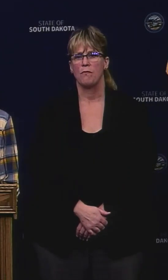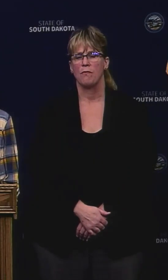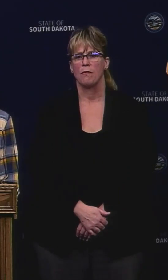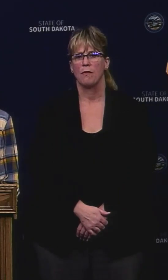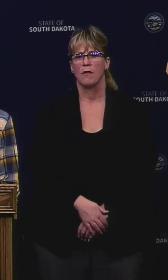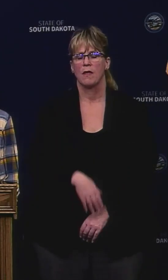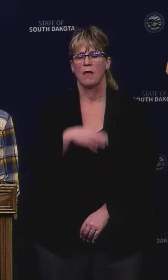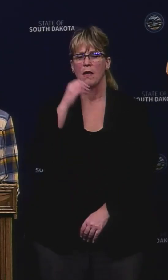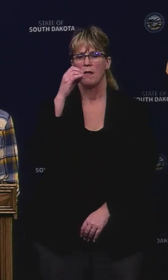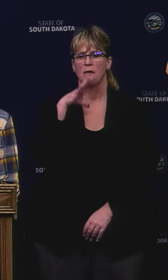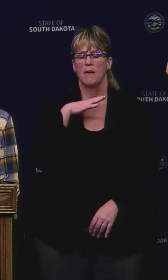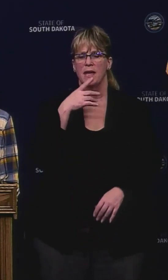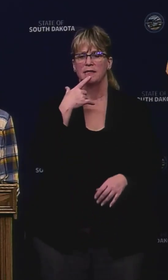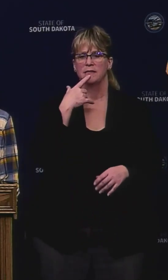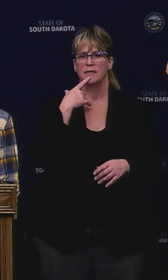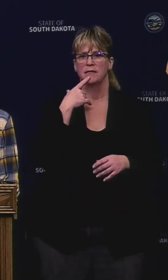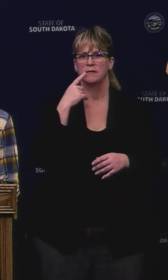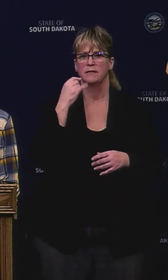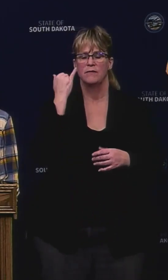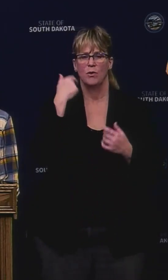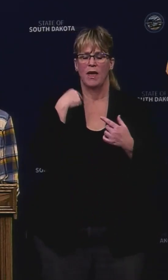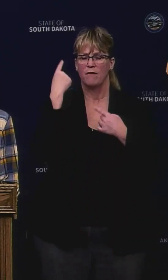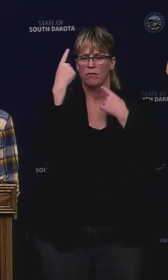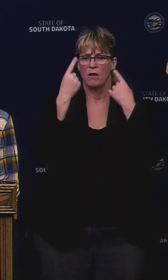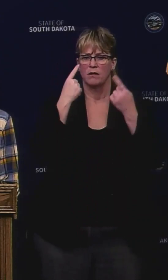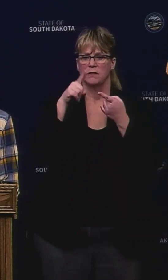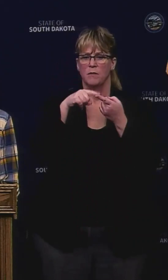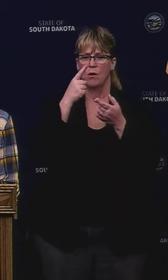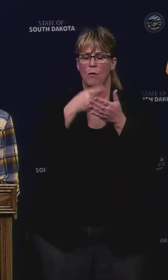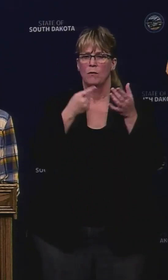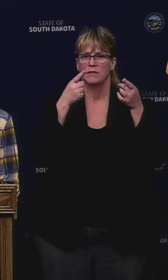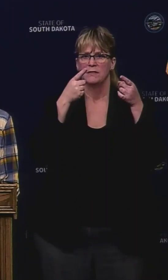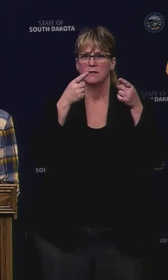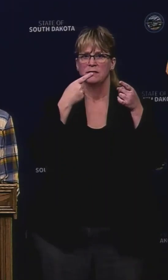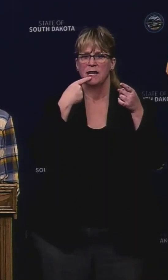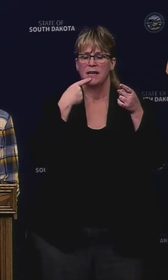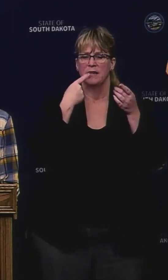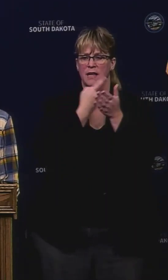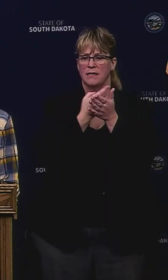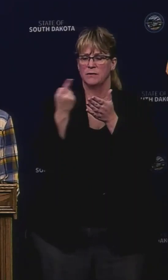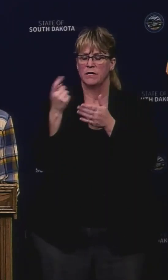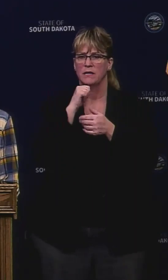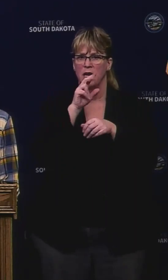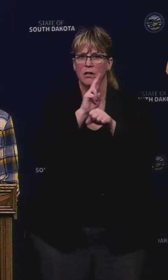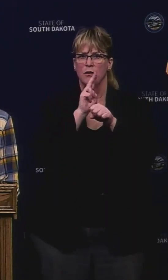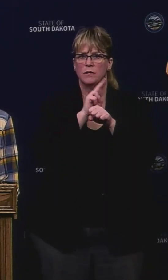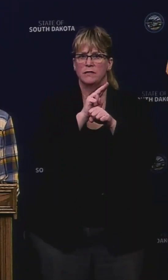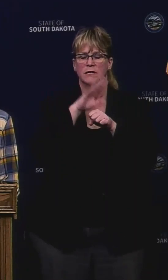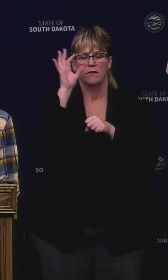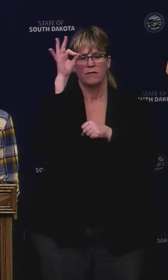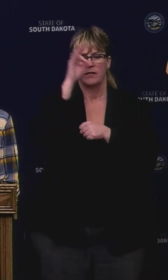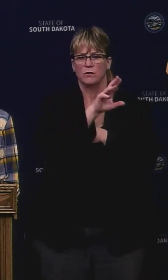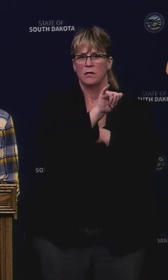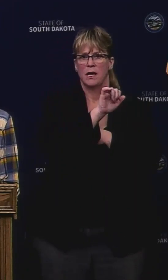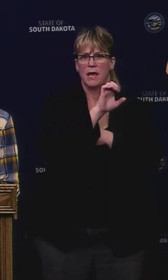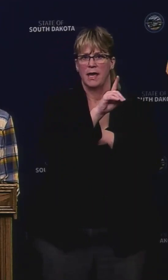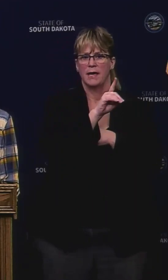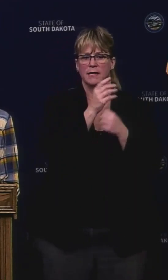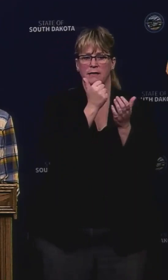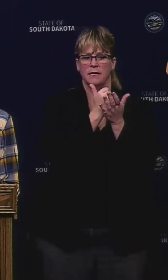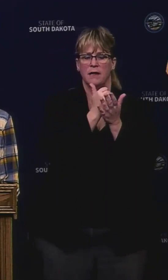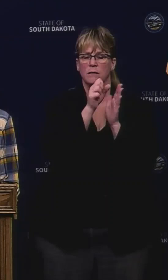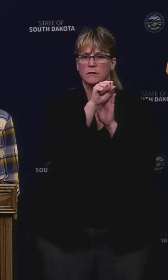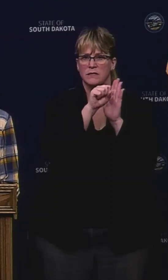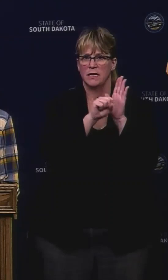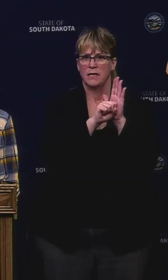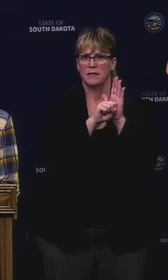what Senator McConnell said last week about not using federal aid to bail out states.